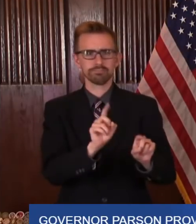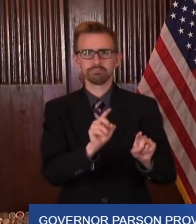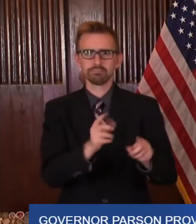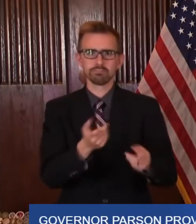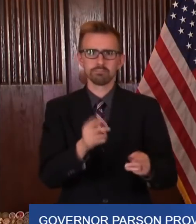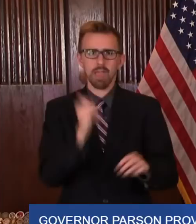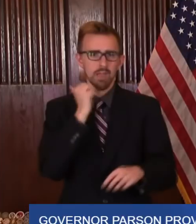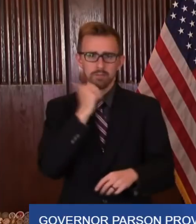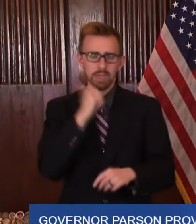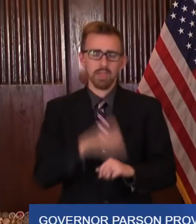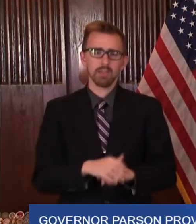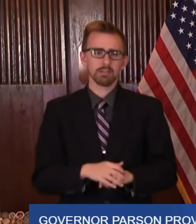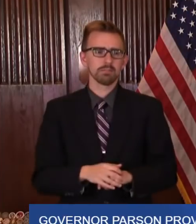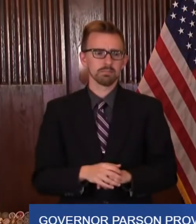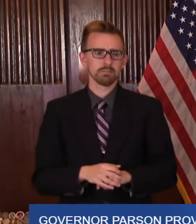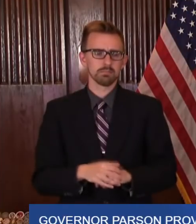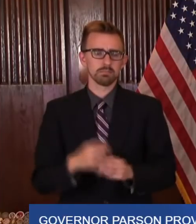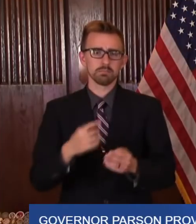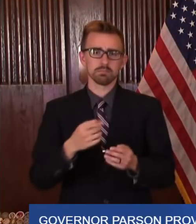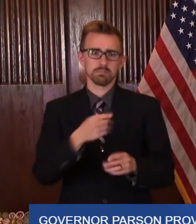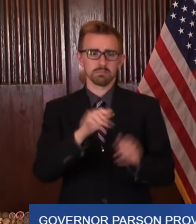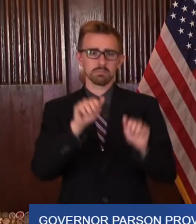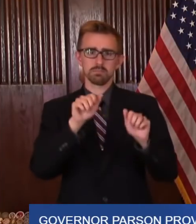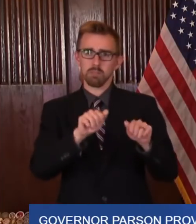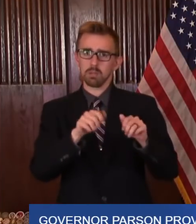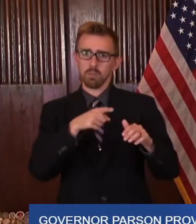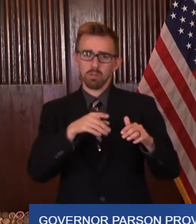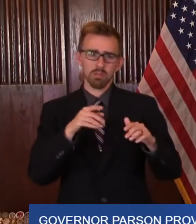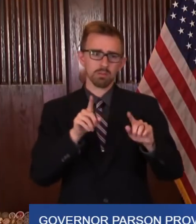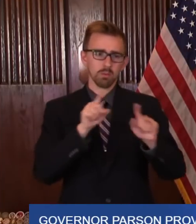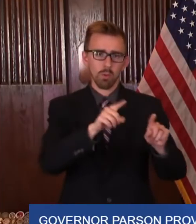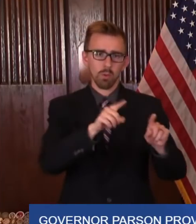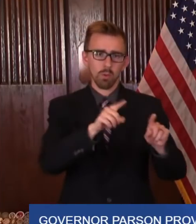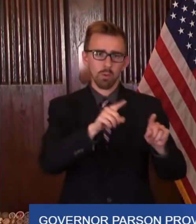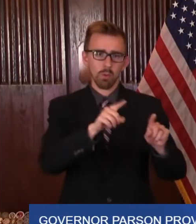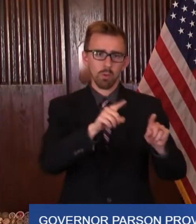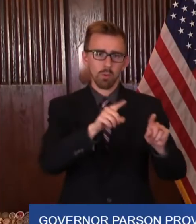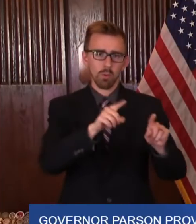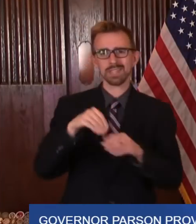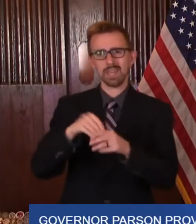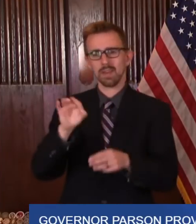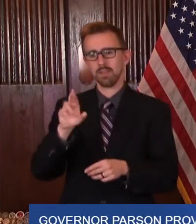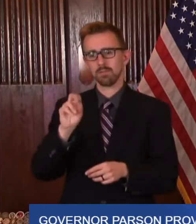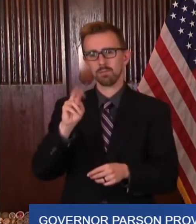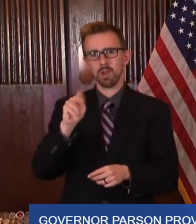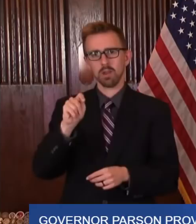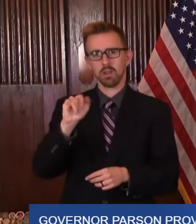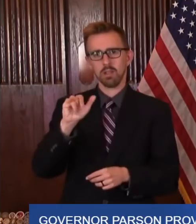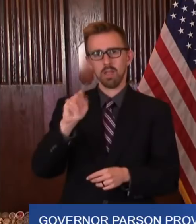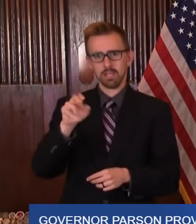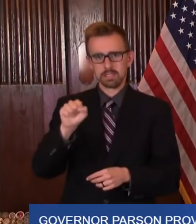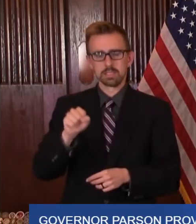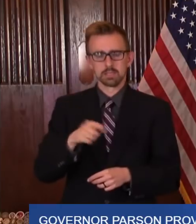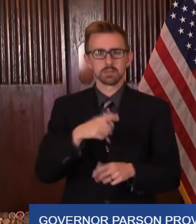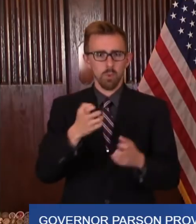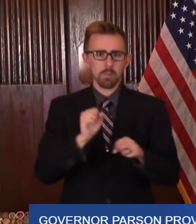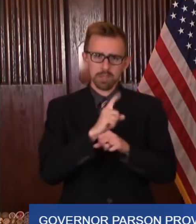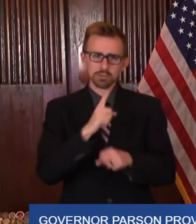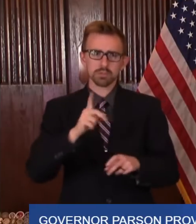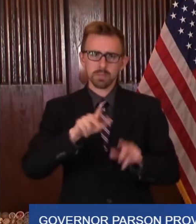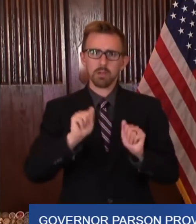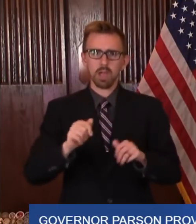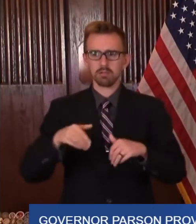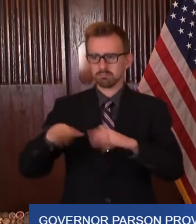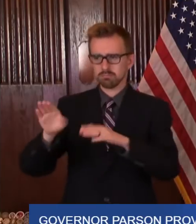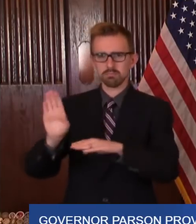to go into what I want to say to the front lines every day. So we're going to put people back in there. We're going to make sure people can conduct their business just like we have